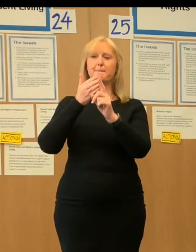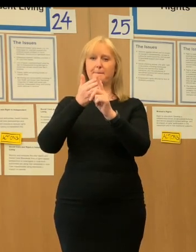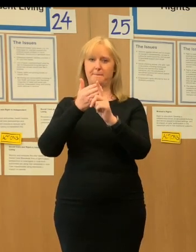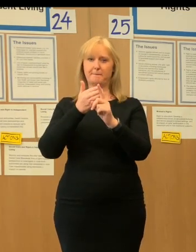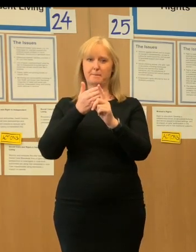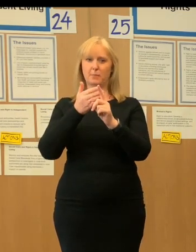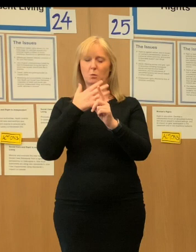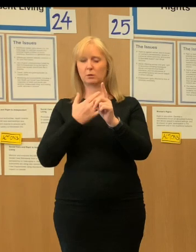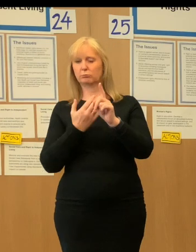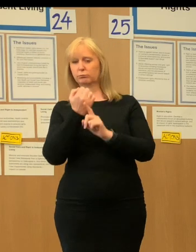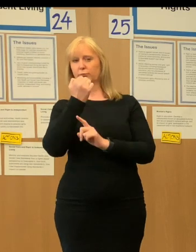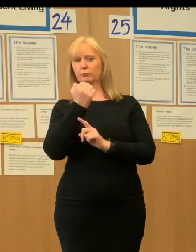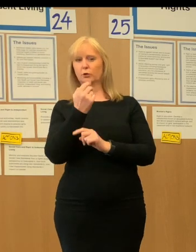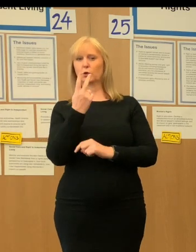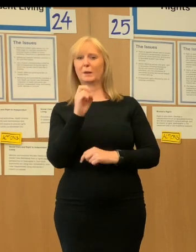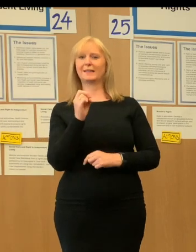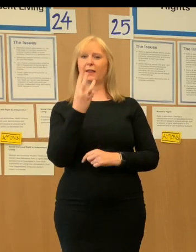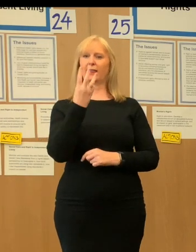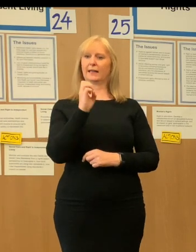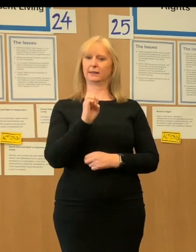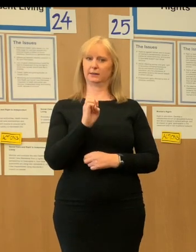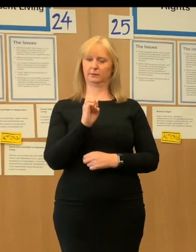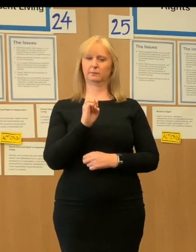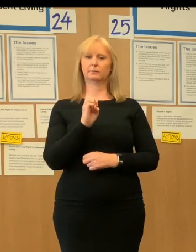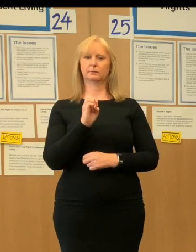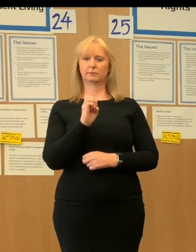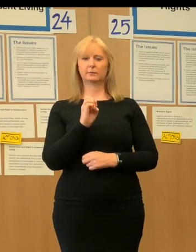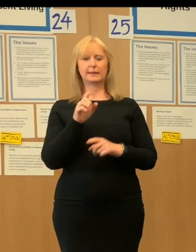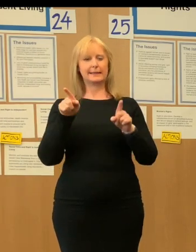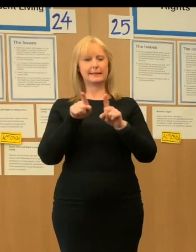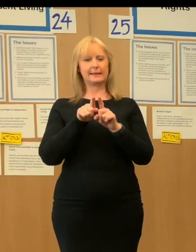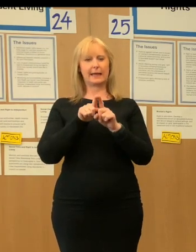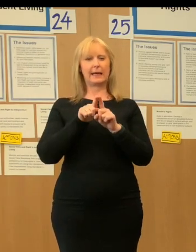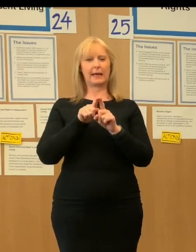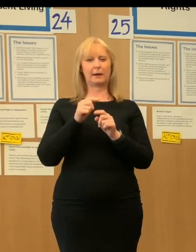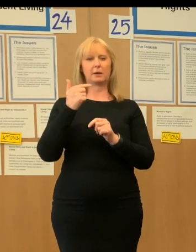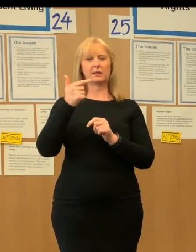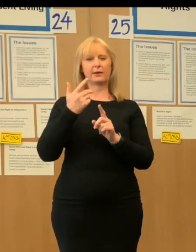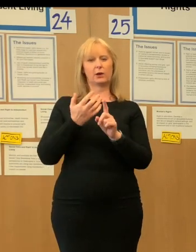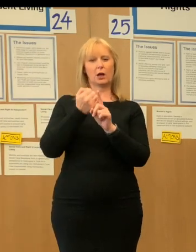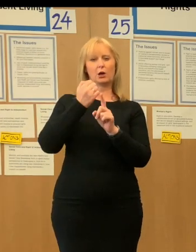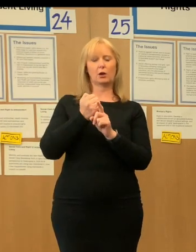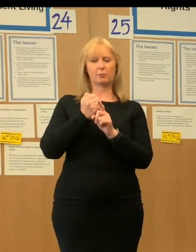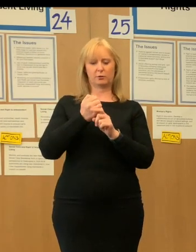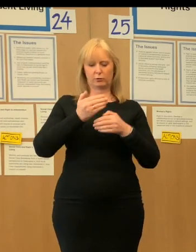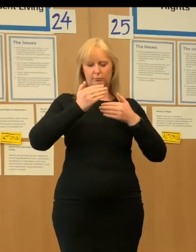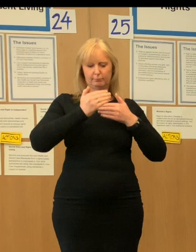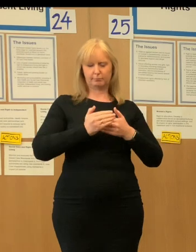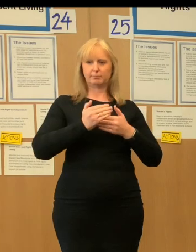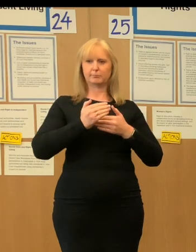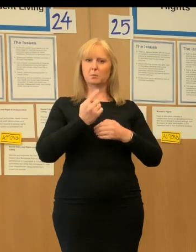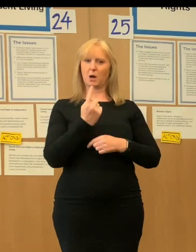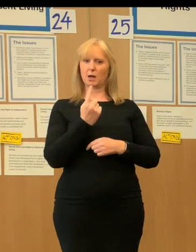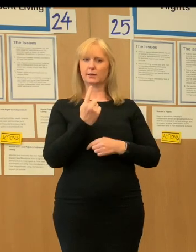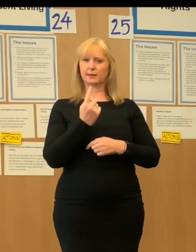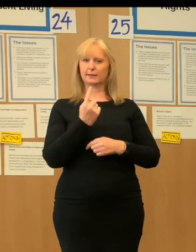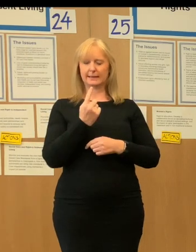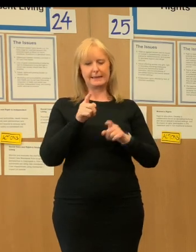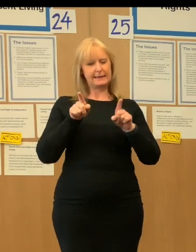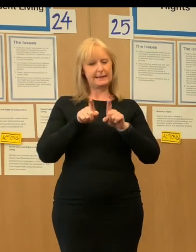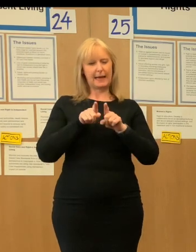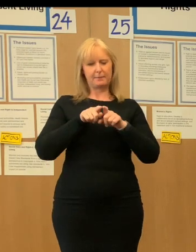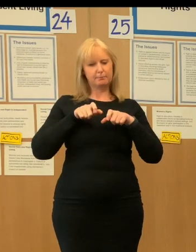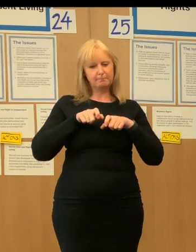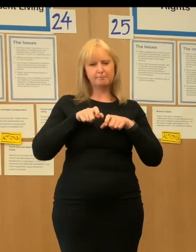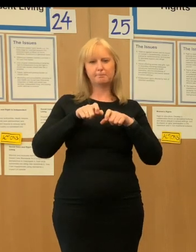2 to achieve by 2030. They're the same as the 7 long-term outcomes that we had for SNAP 1 because they haven't really changed. They're so big